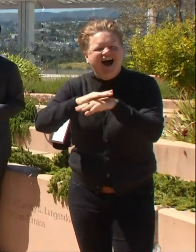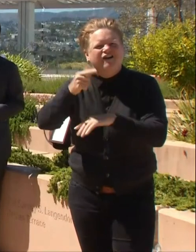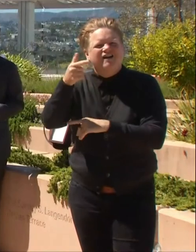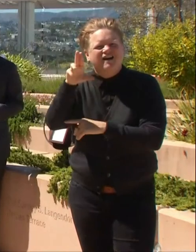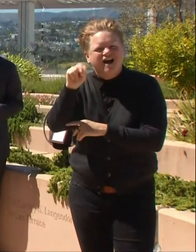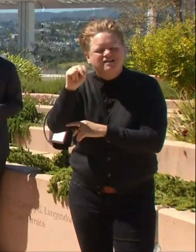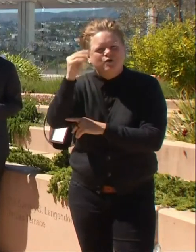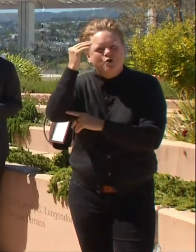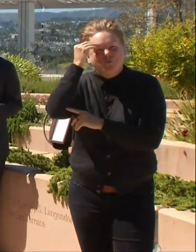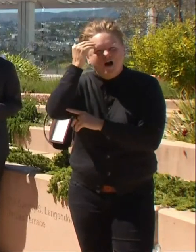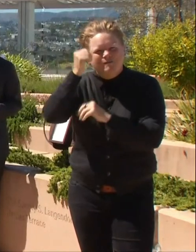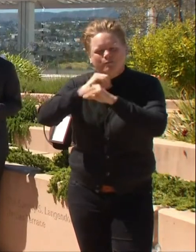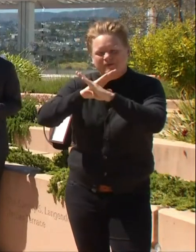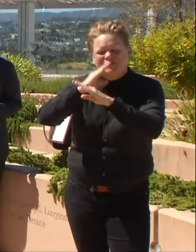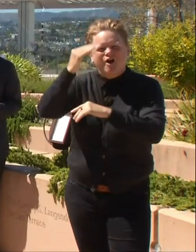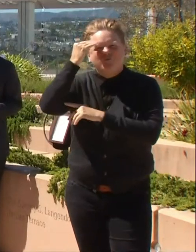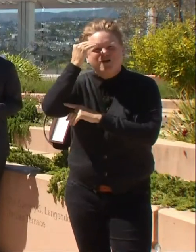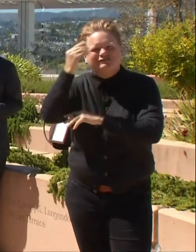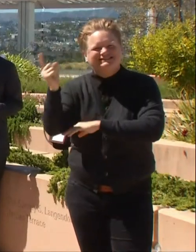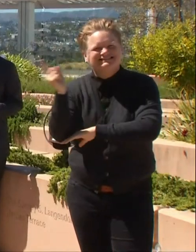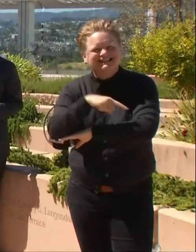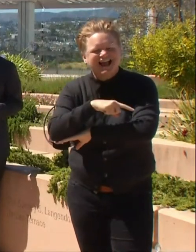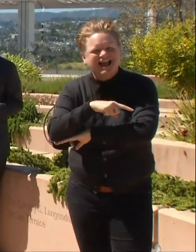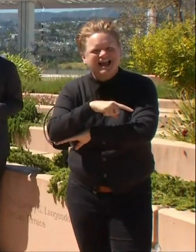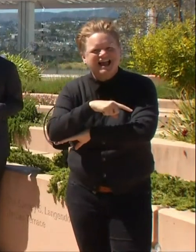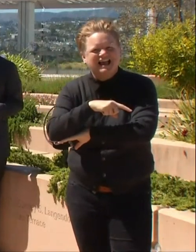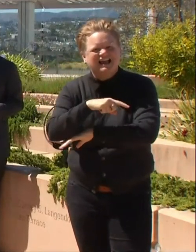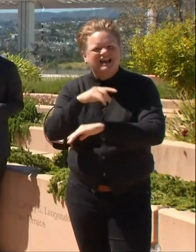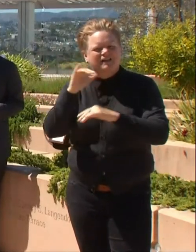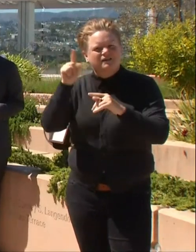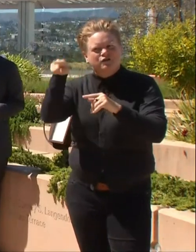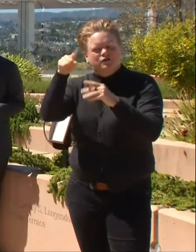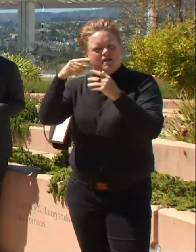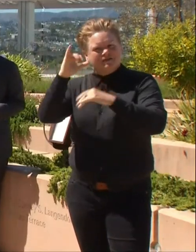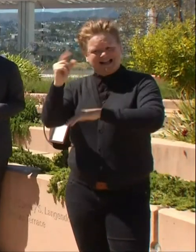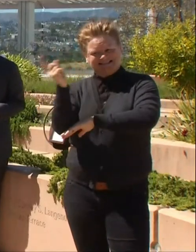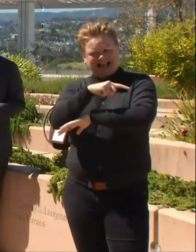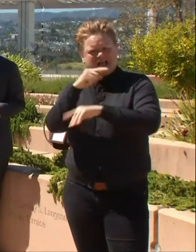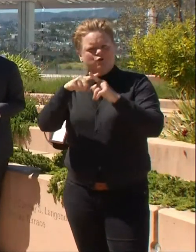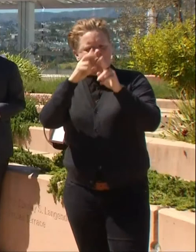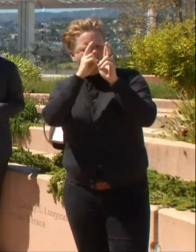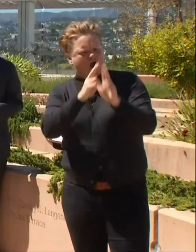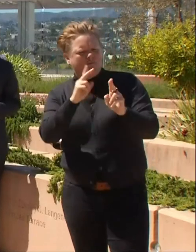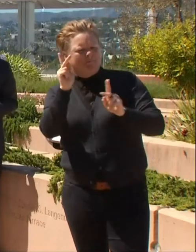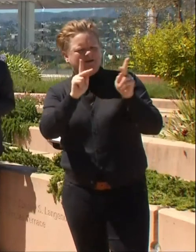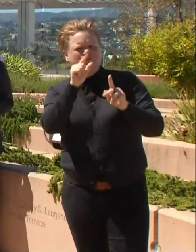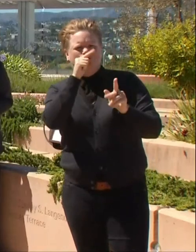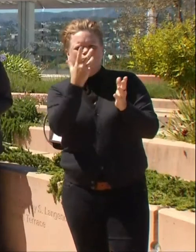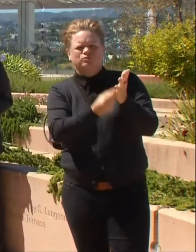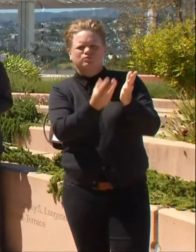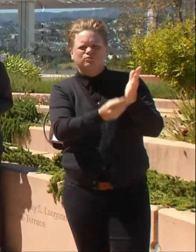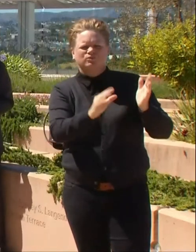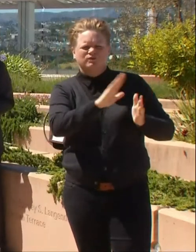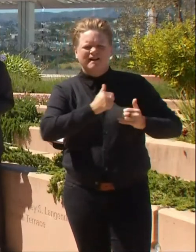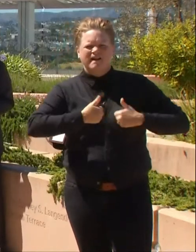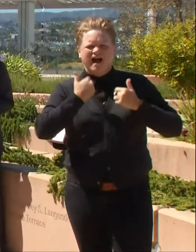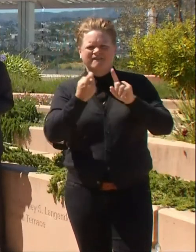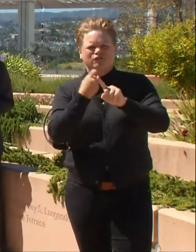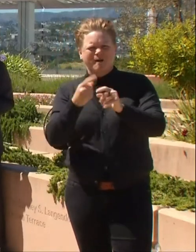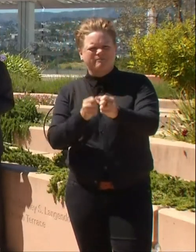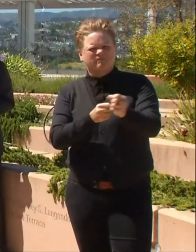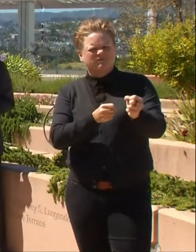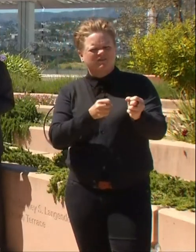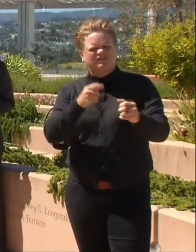the lives of those lost to gun violence in this country. And on that very day, this agendized, politicized